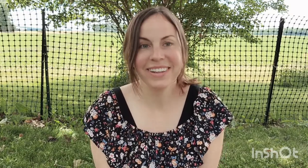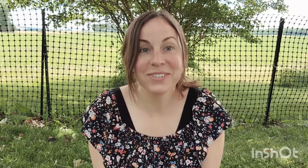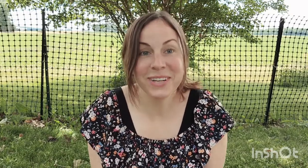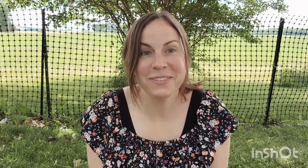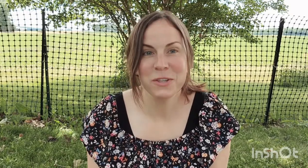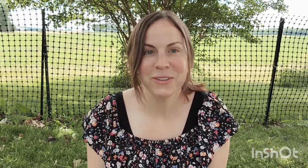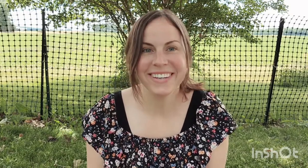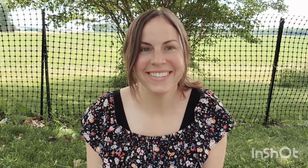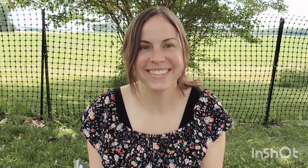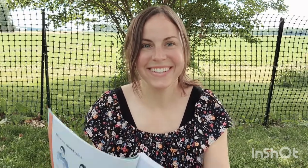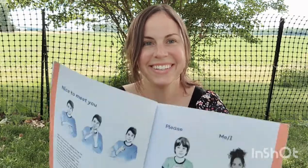Illustrations for this.